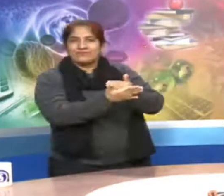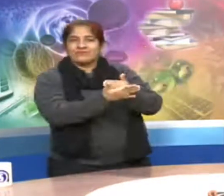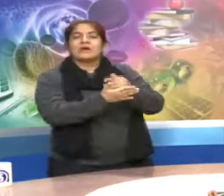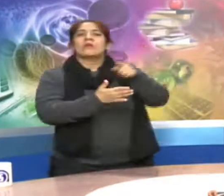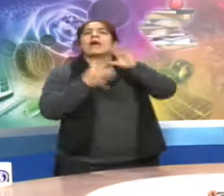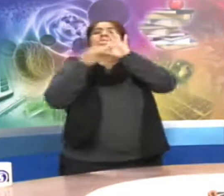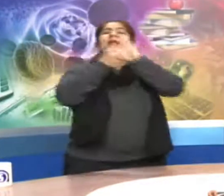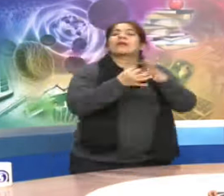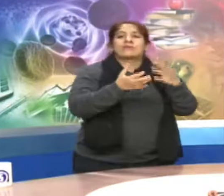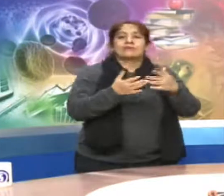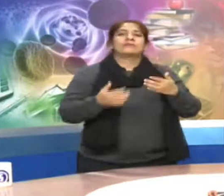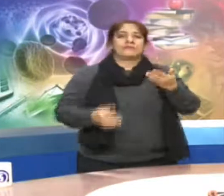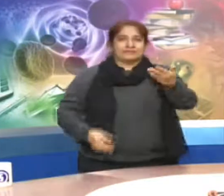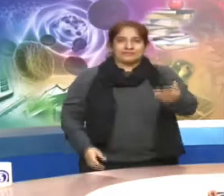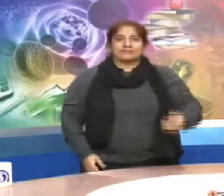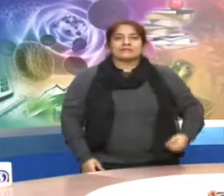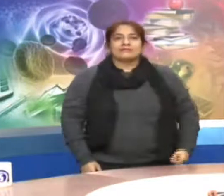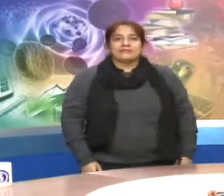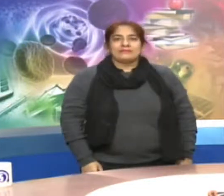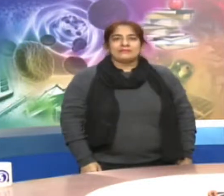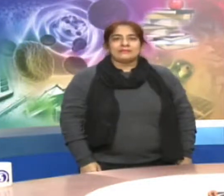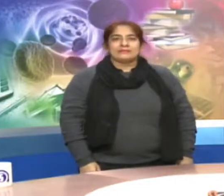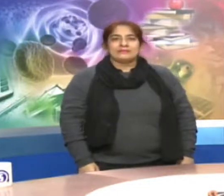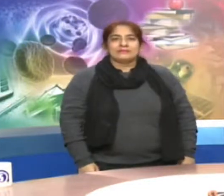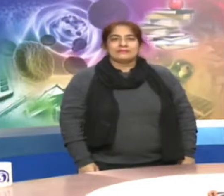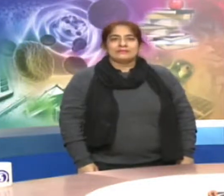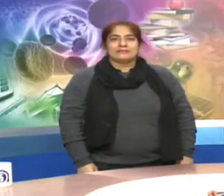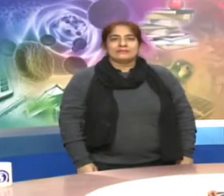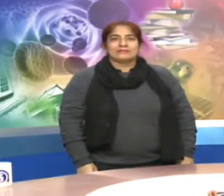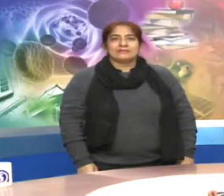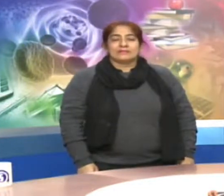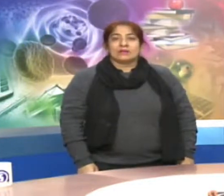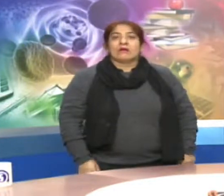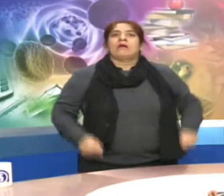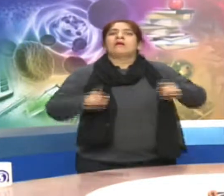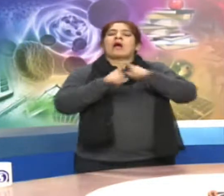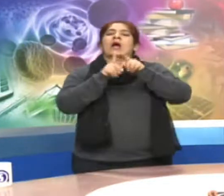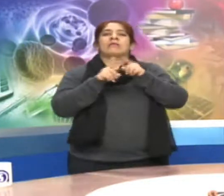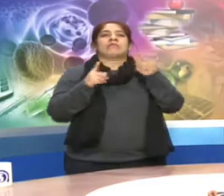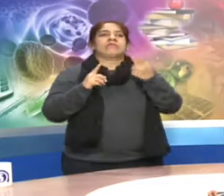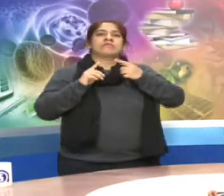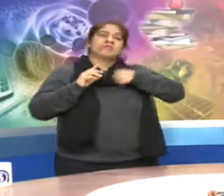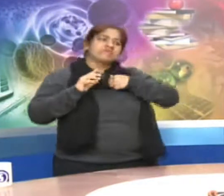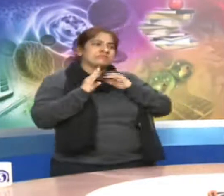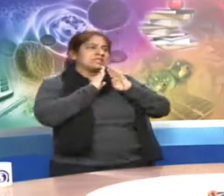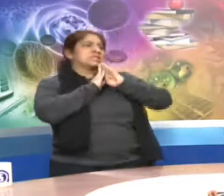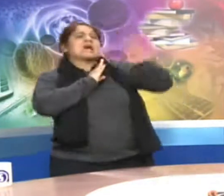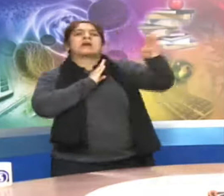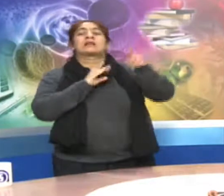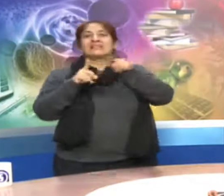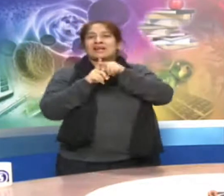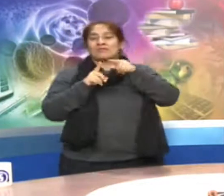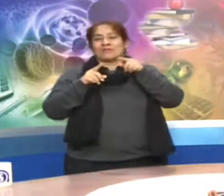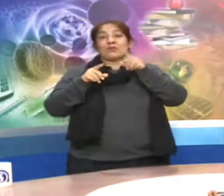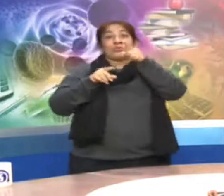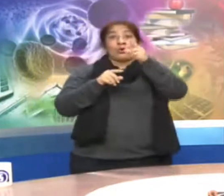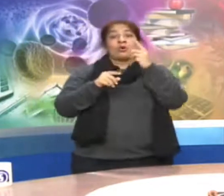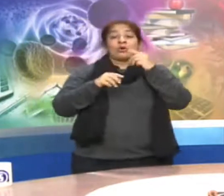How to protect a consumer's protection. Number one is LOK Adalat, that